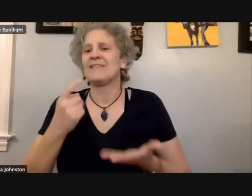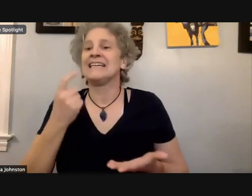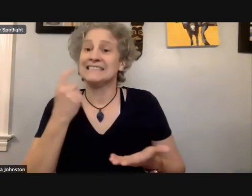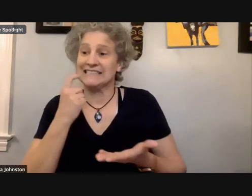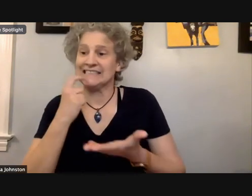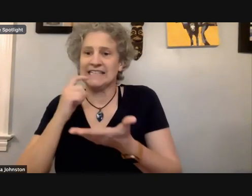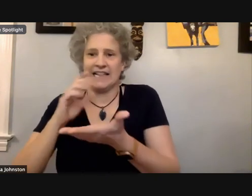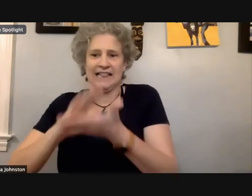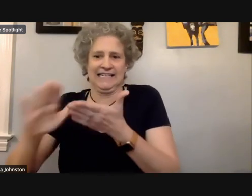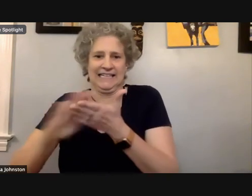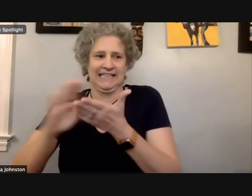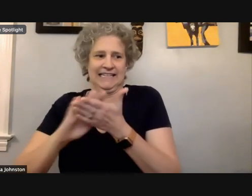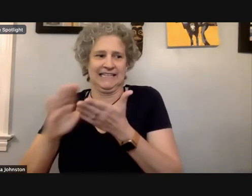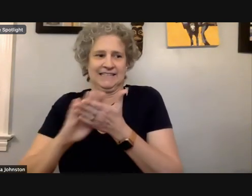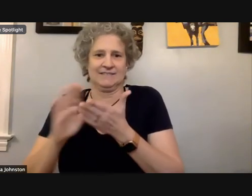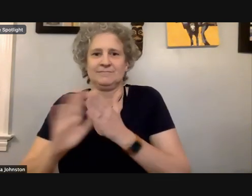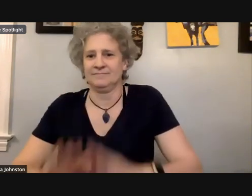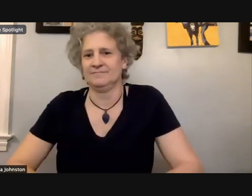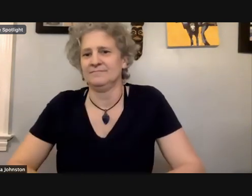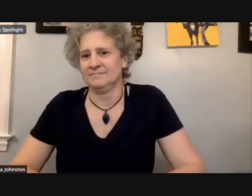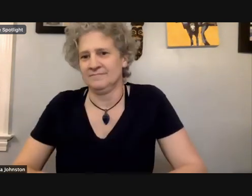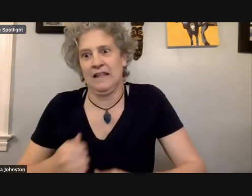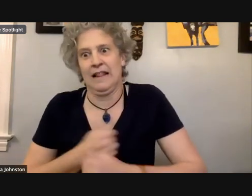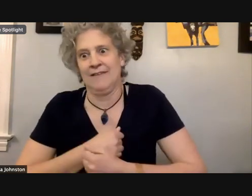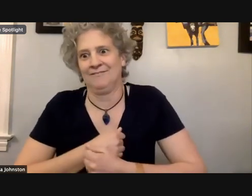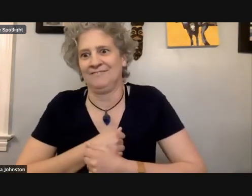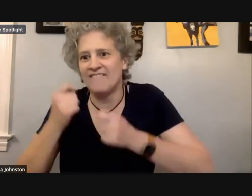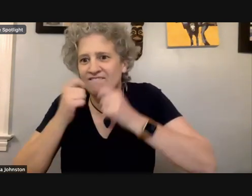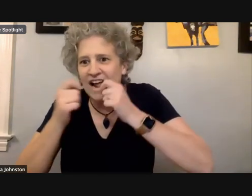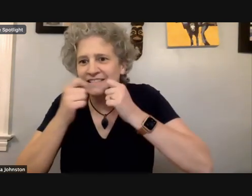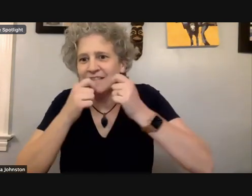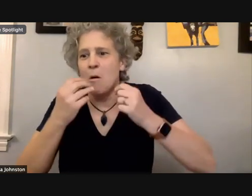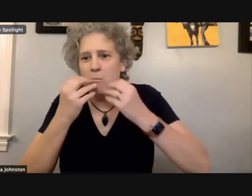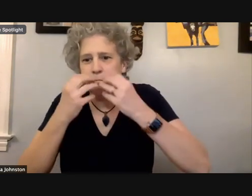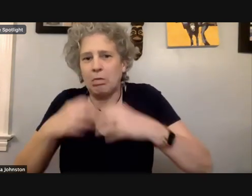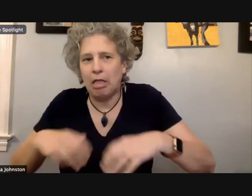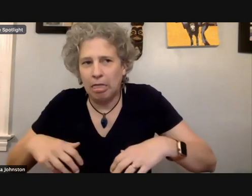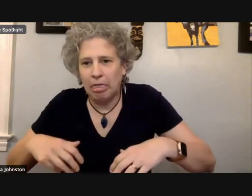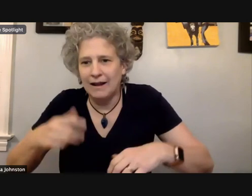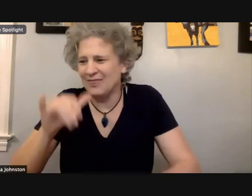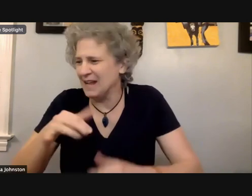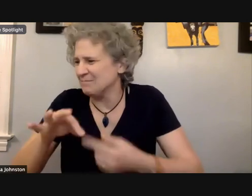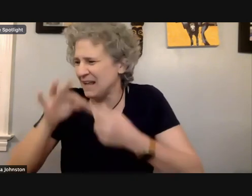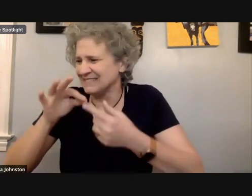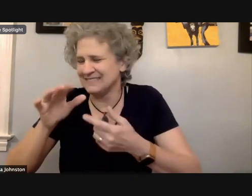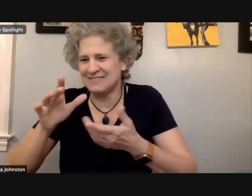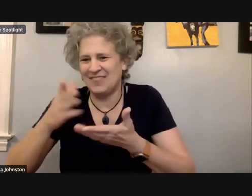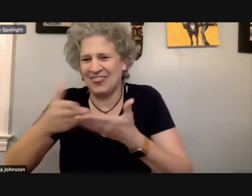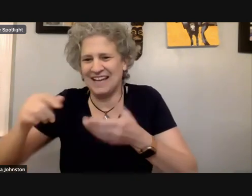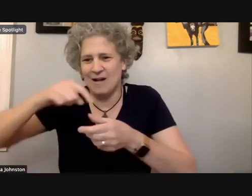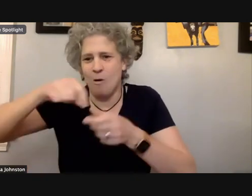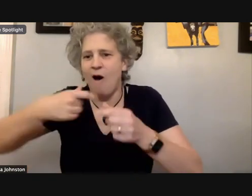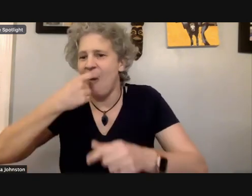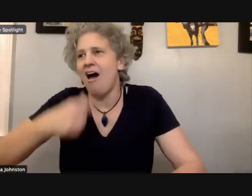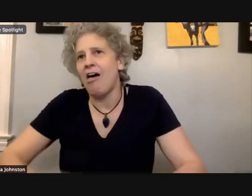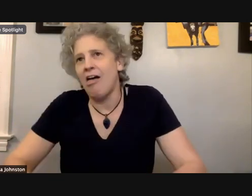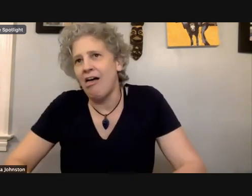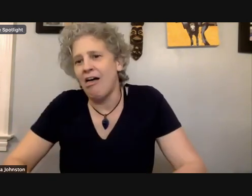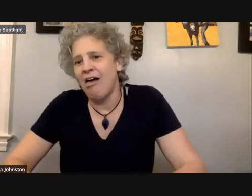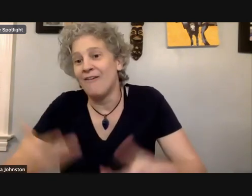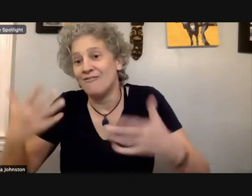go to the dentist, yeah, just get your teeth cleaned. So teeth cleaning, which I love. I love when they floss and that